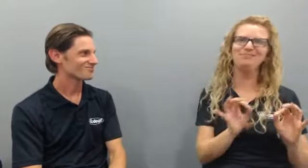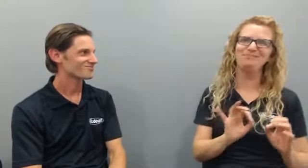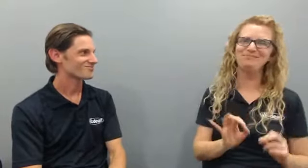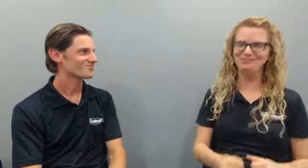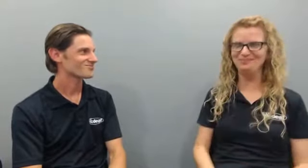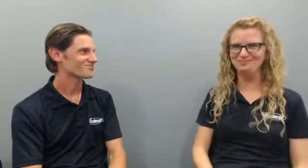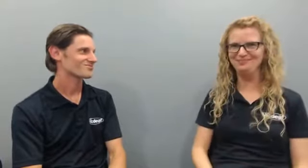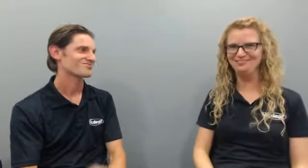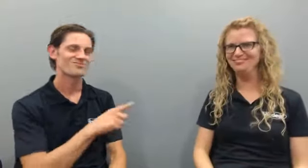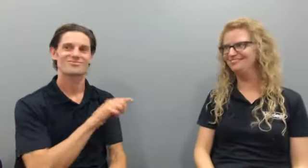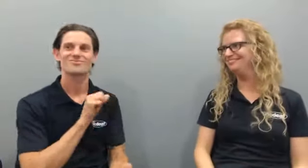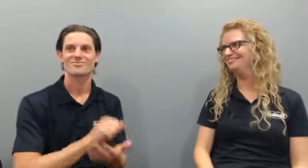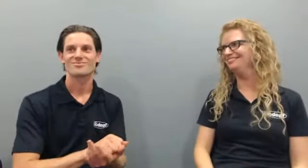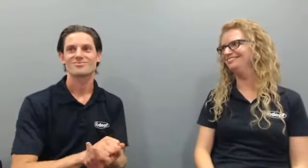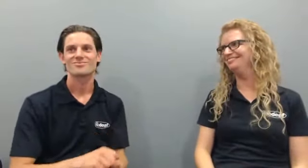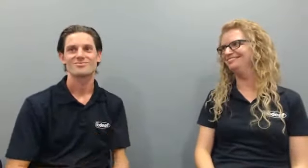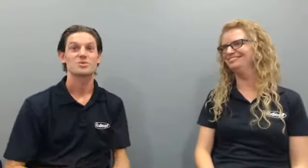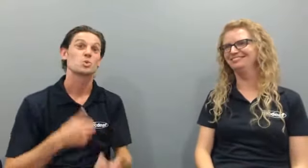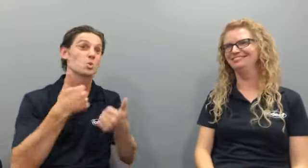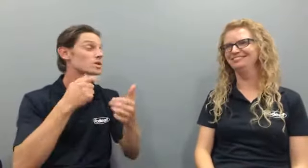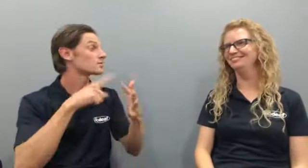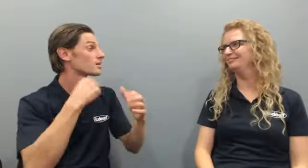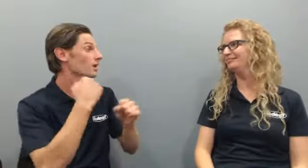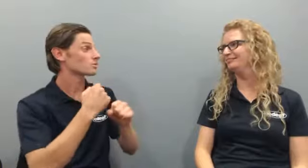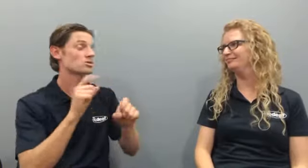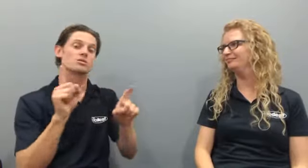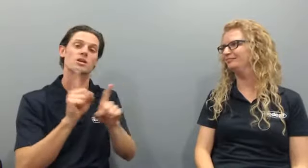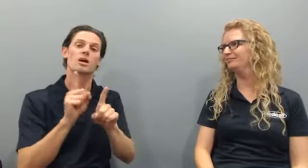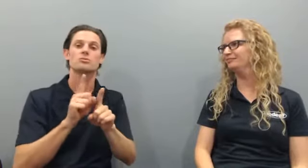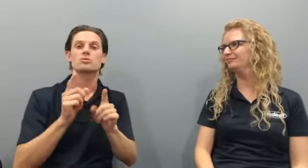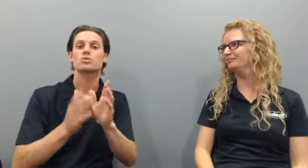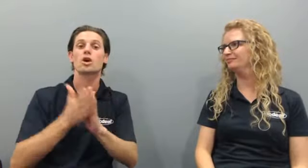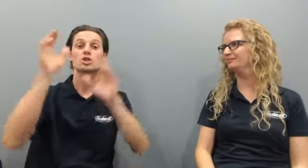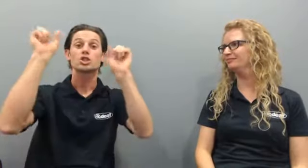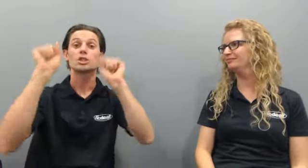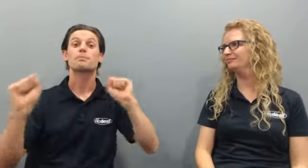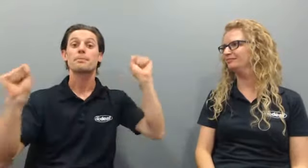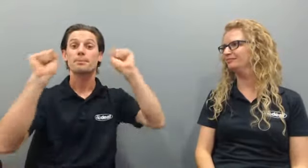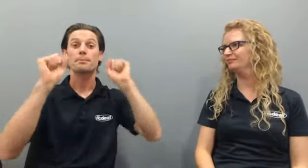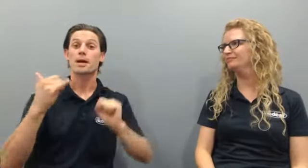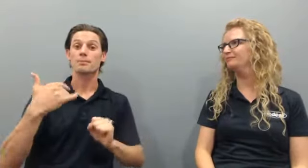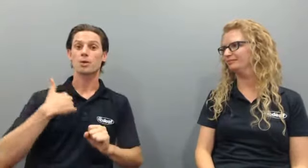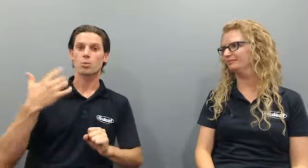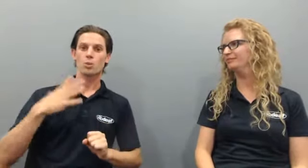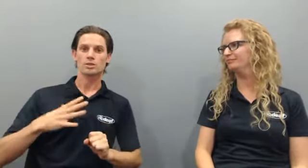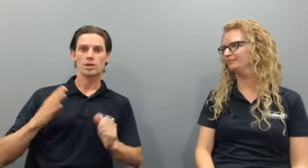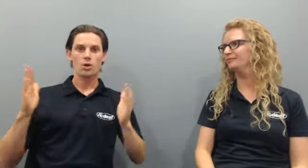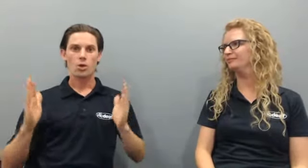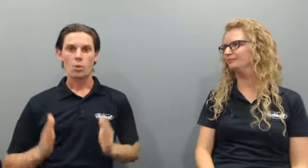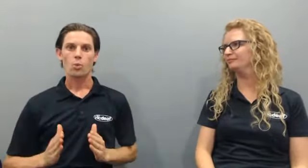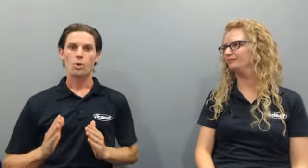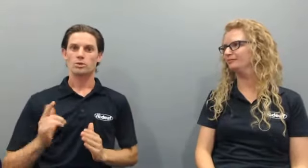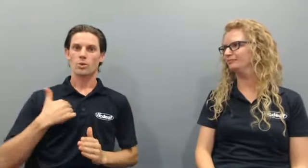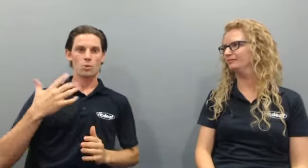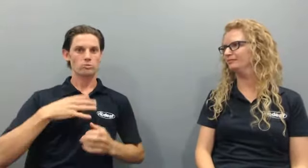interpreting. So the NDIS will not cover both the cost of the course and also the interpreting. Yeah, that's right, Paula. You might want to lose